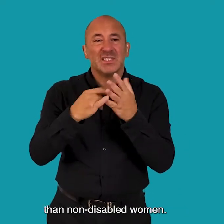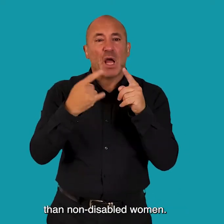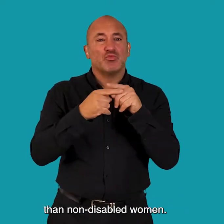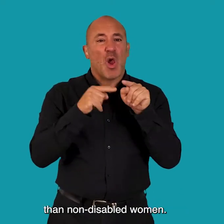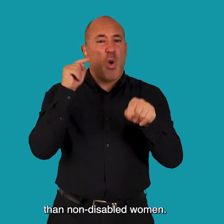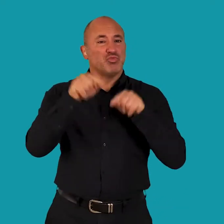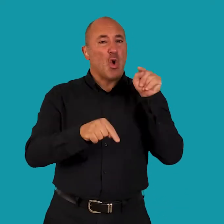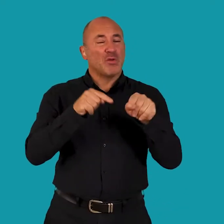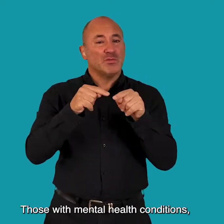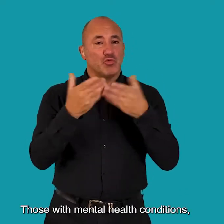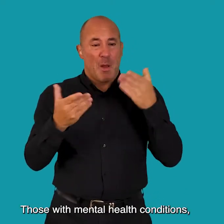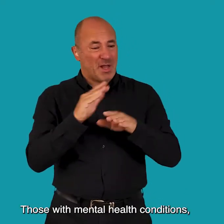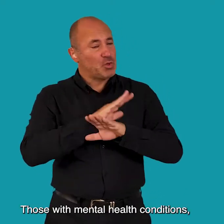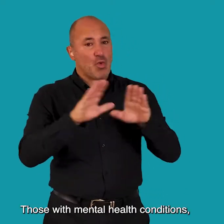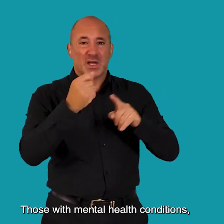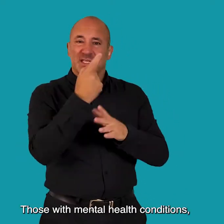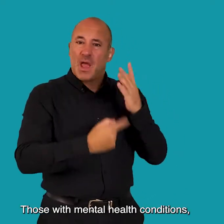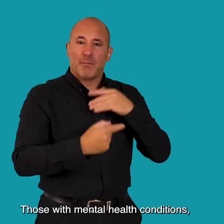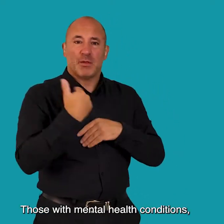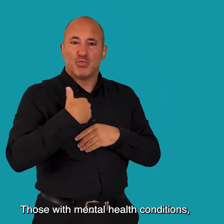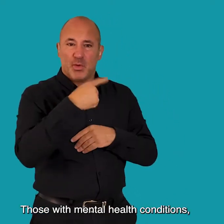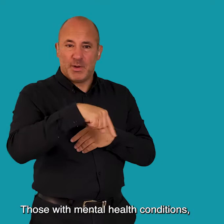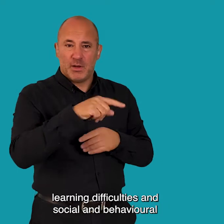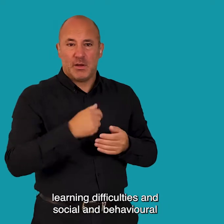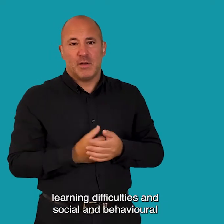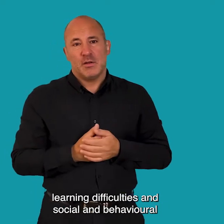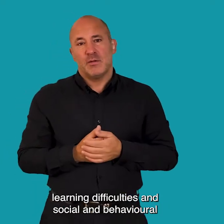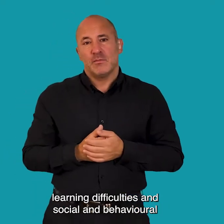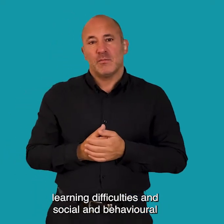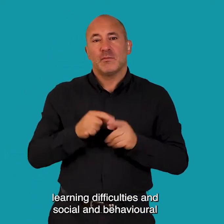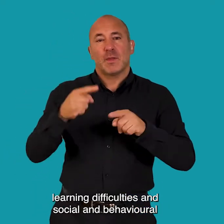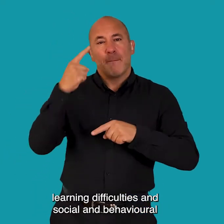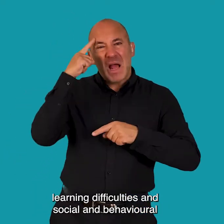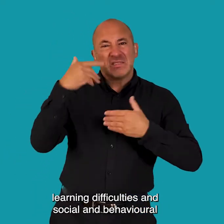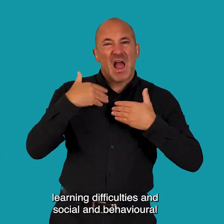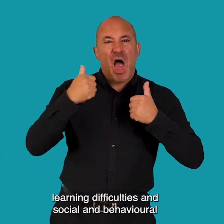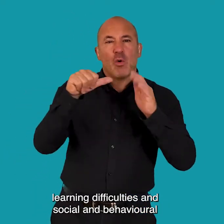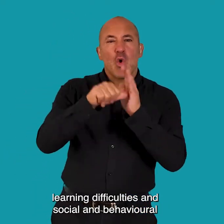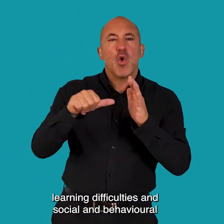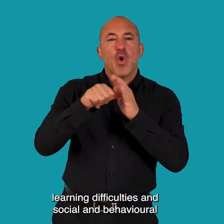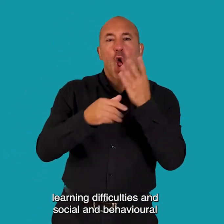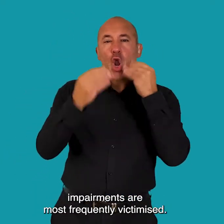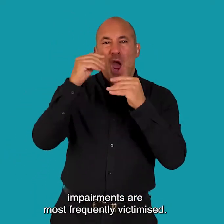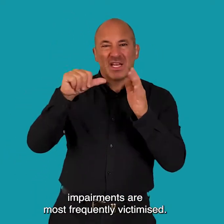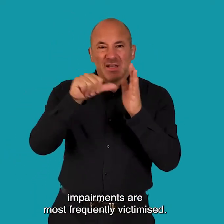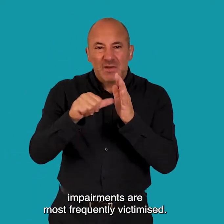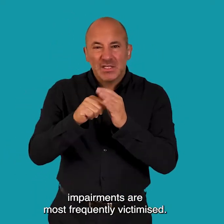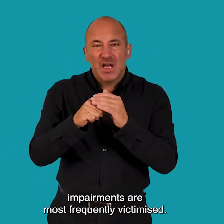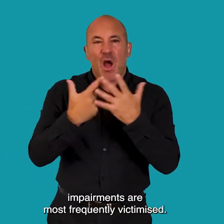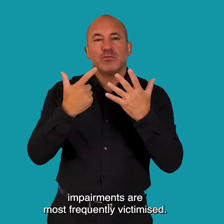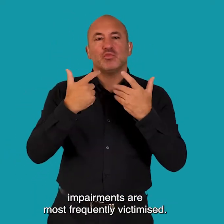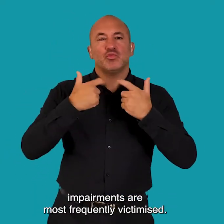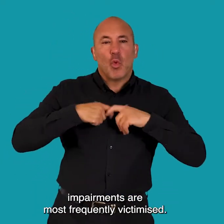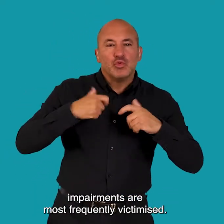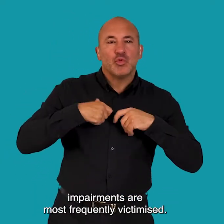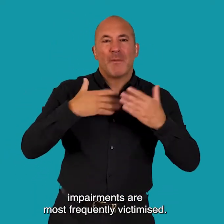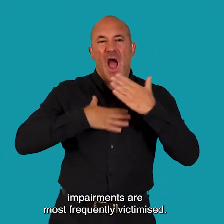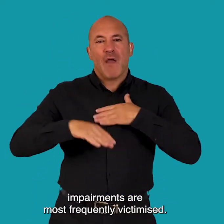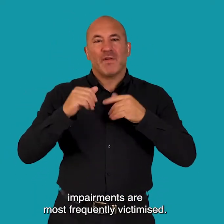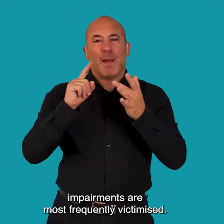women. Those with mental health conditions, learning difficulties, and social and behavioural impairments are most frequently